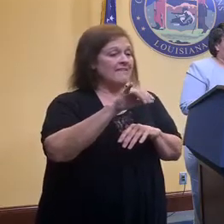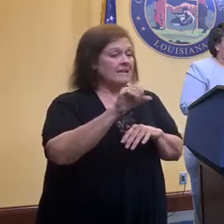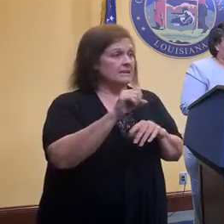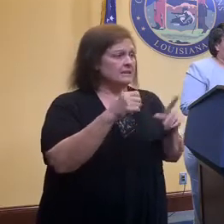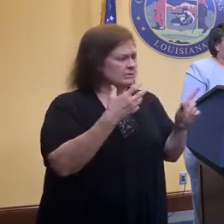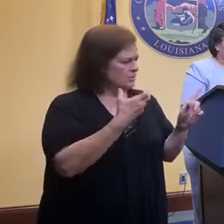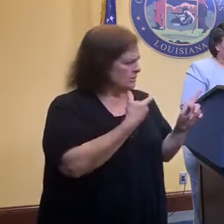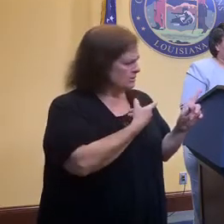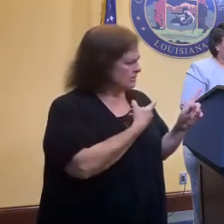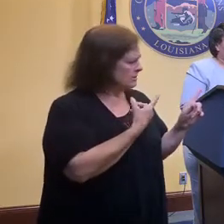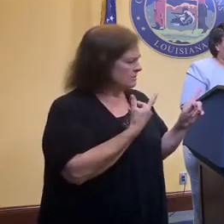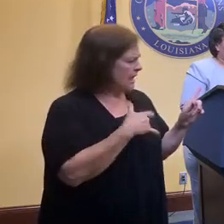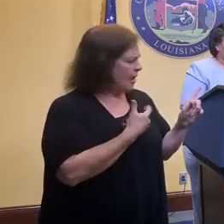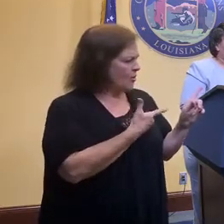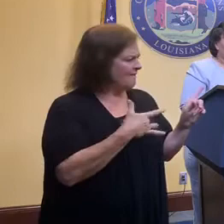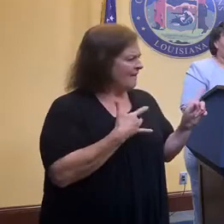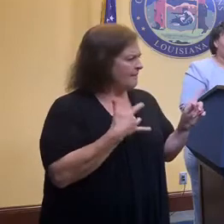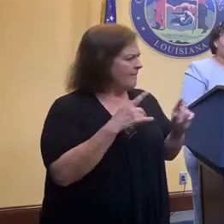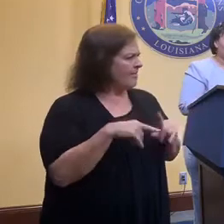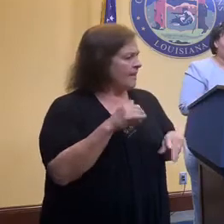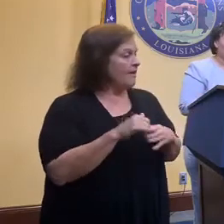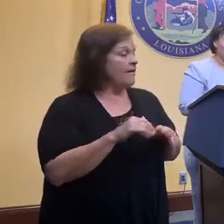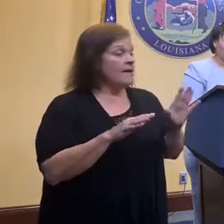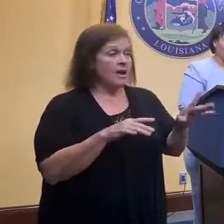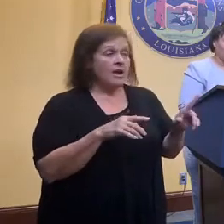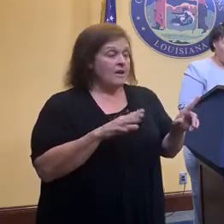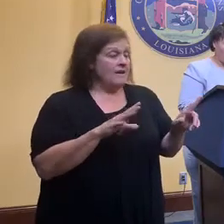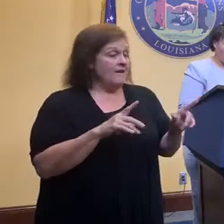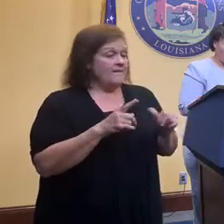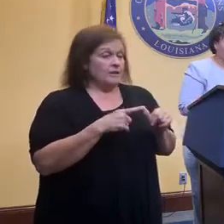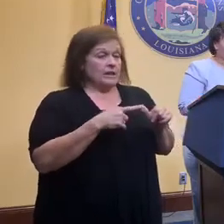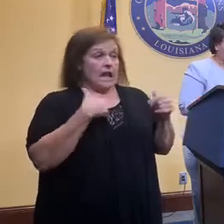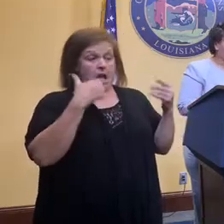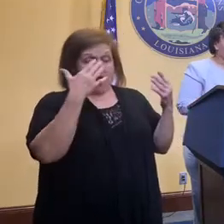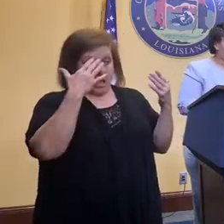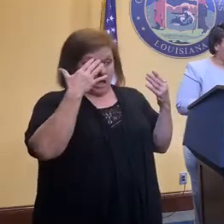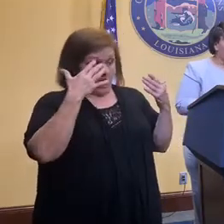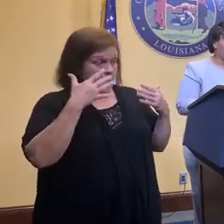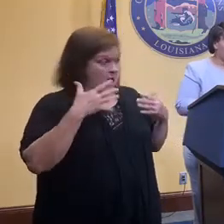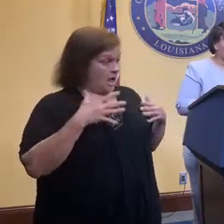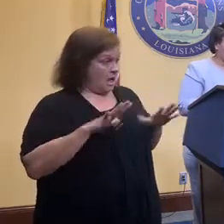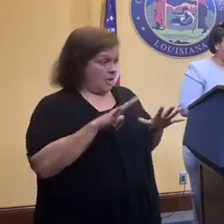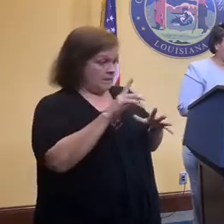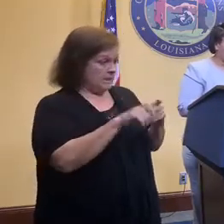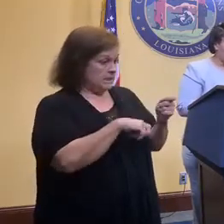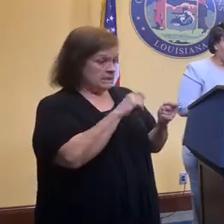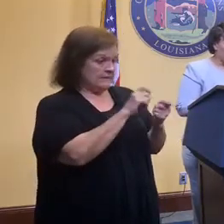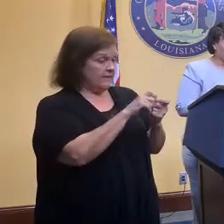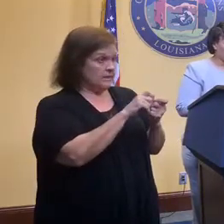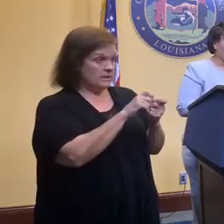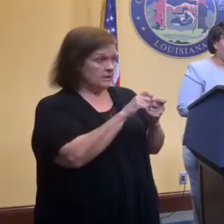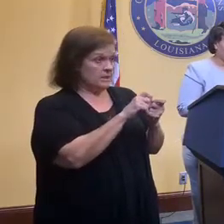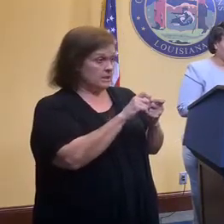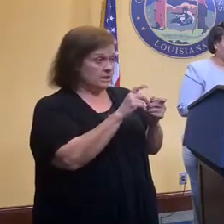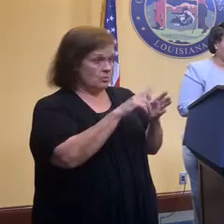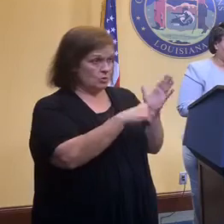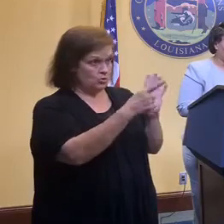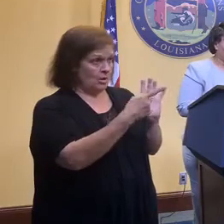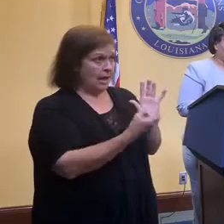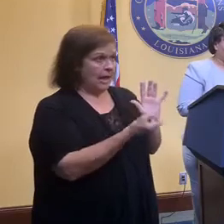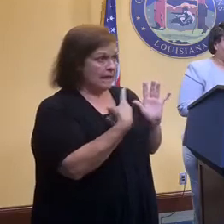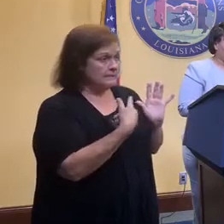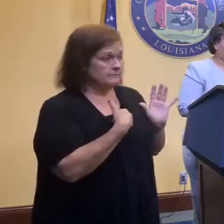wanna get your reaction to that. Well, first of all, I don't know. I mean, the specifics, and what you're asking